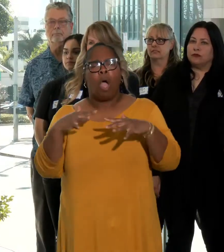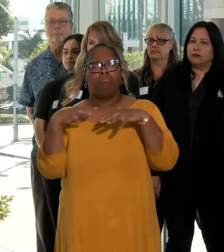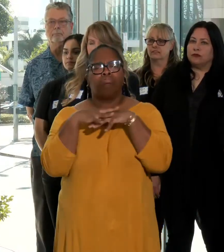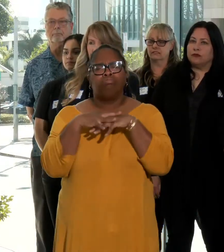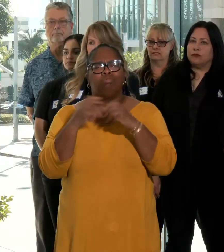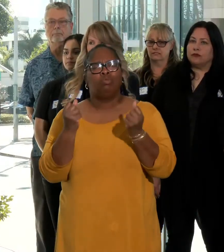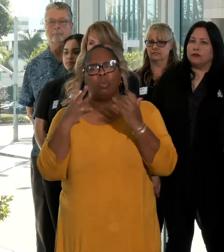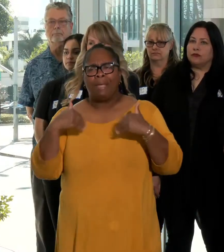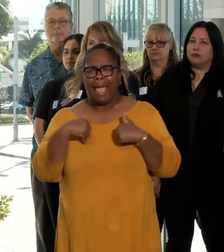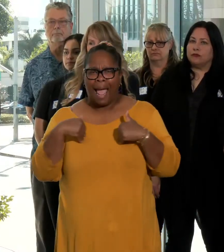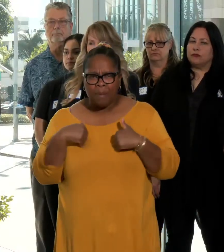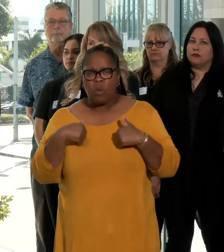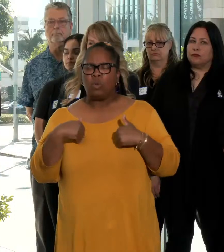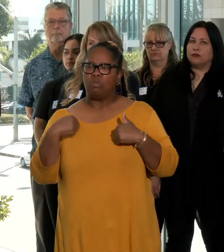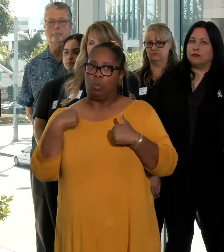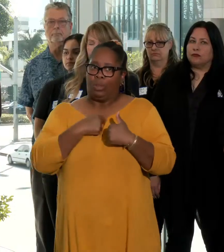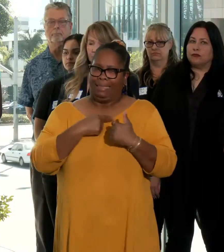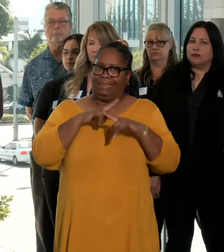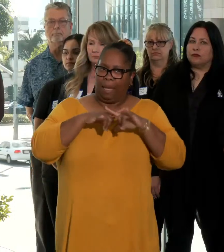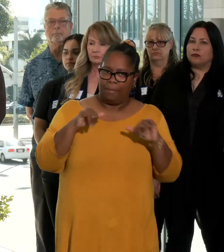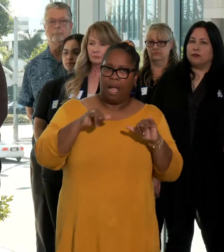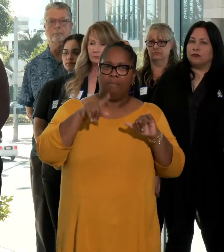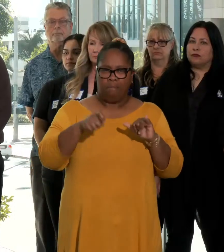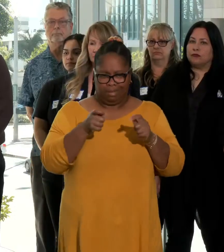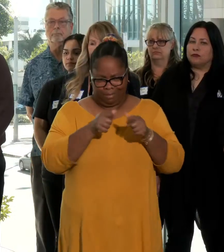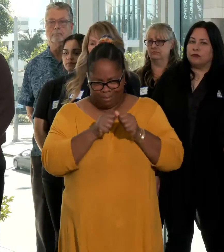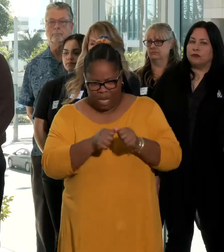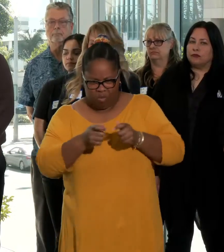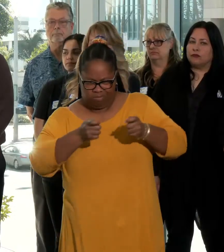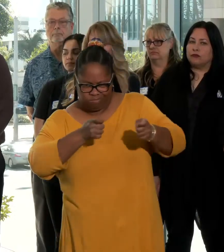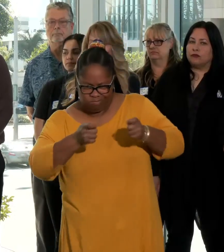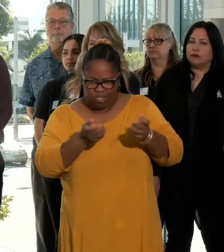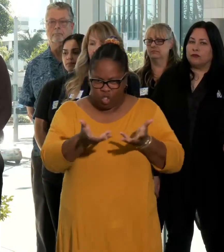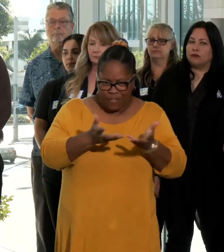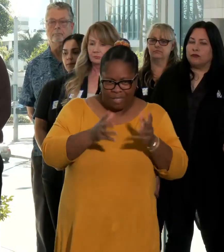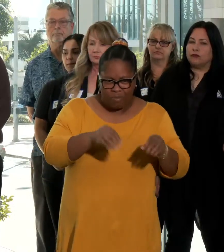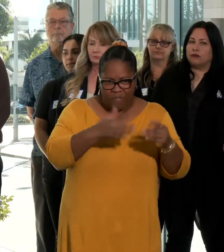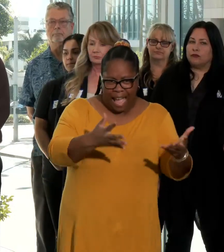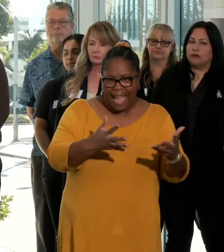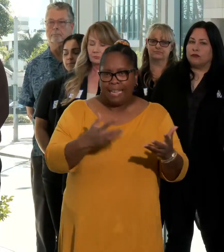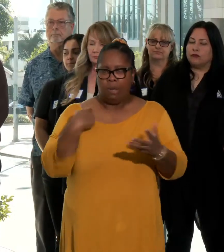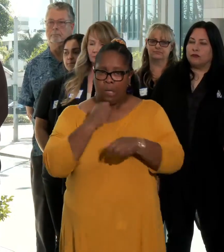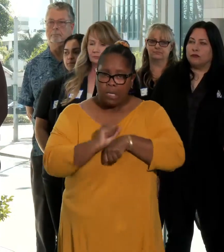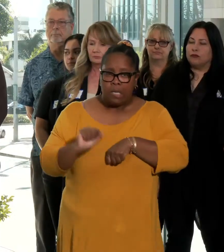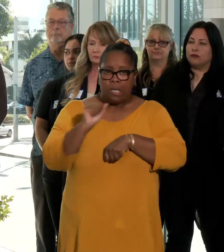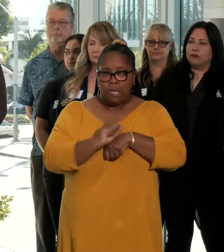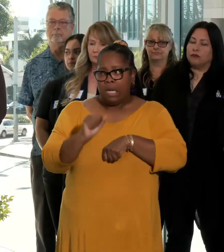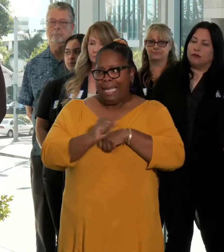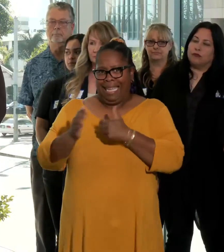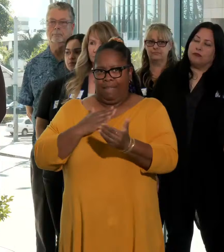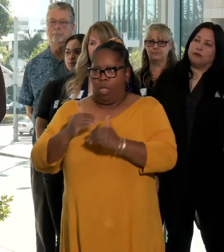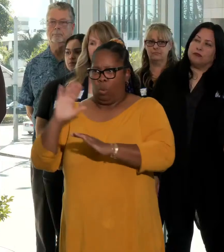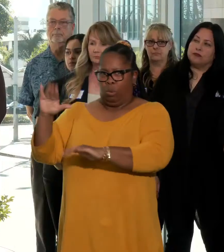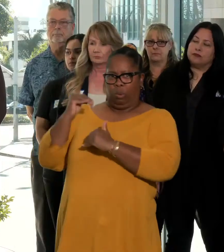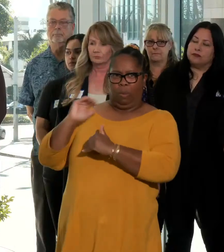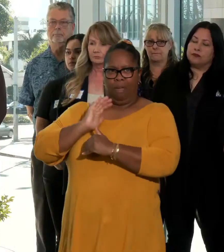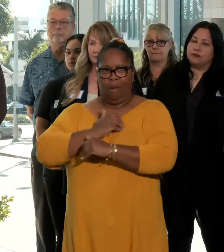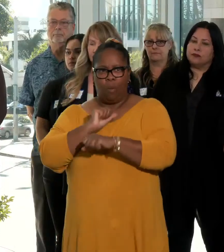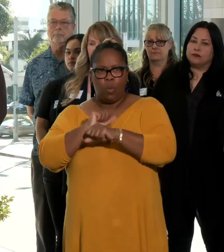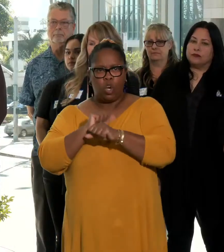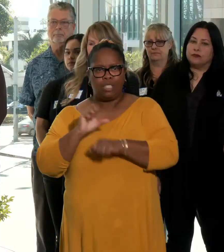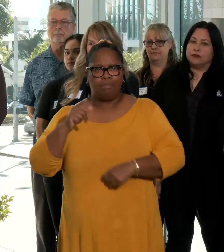continued animal care and control services. We did all this additional work despite the restricted physical workspace that we were forced to operate